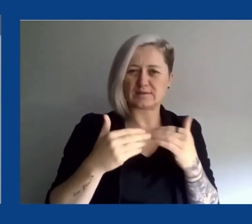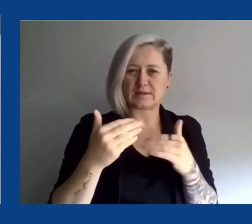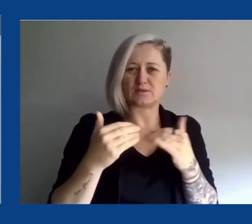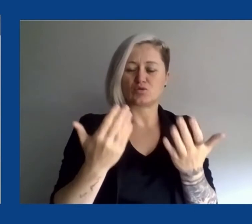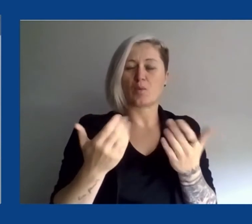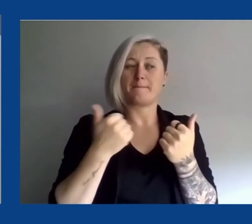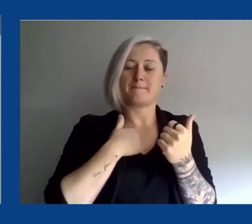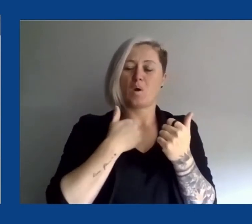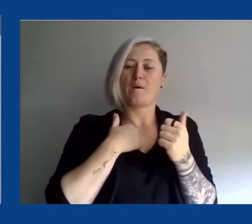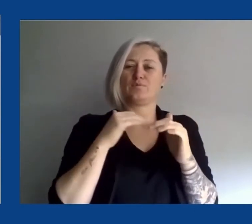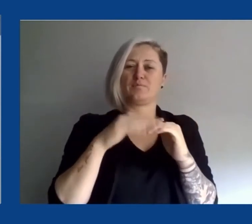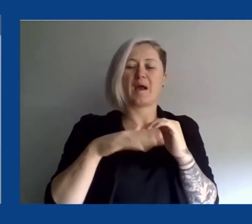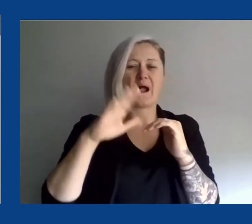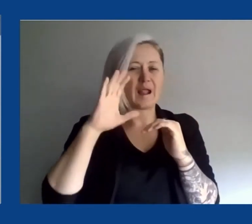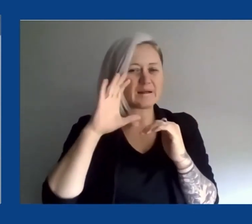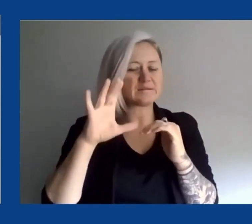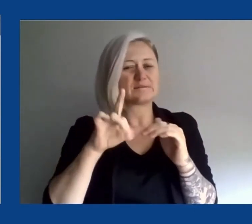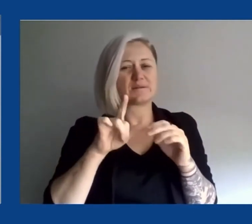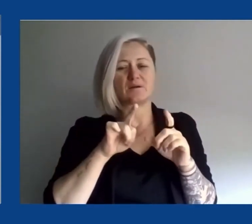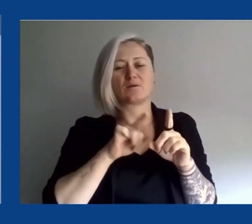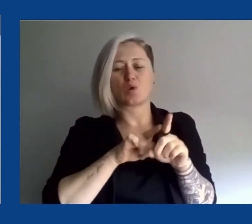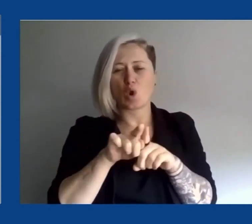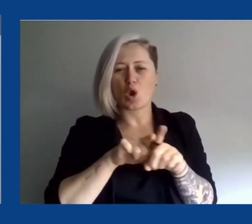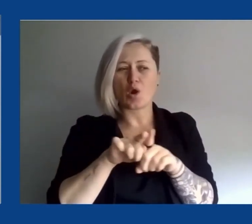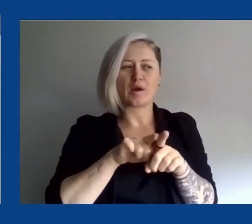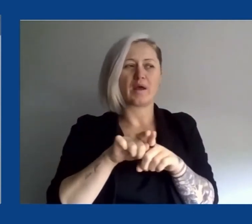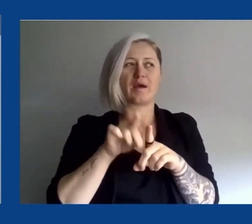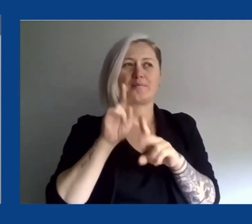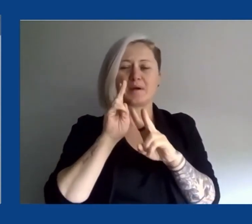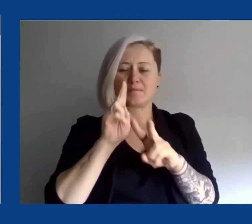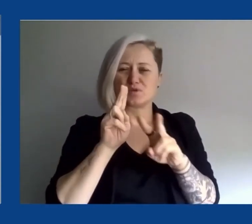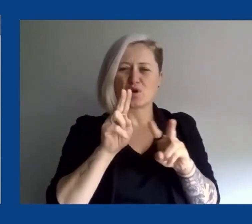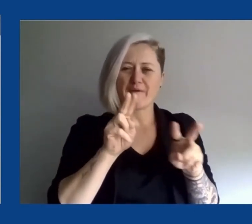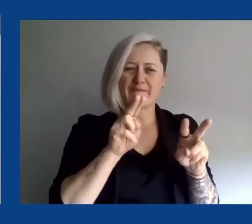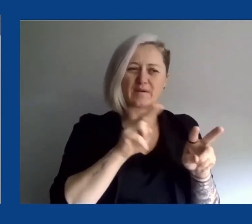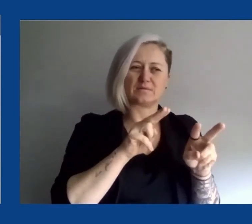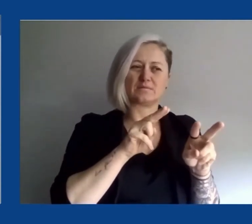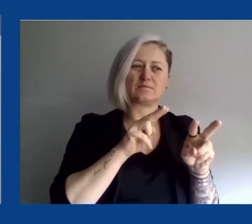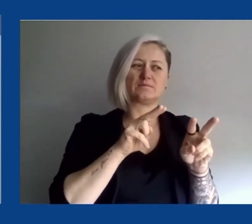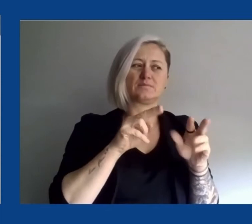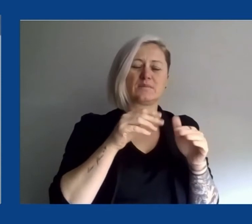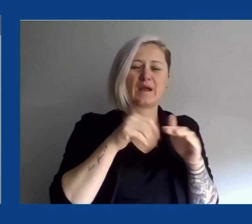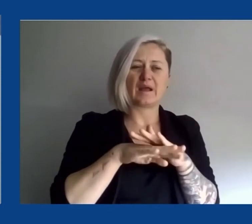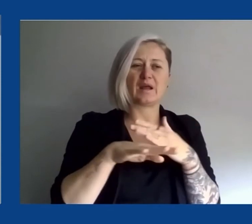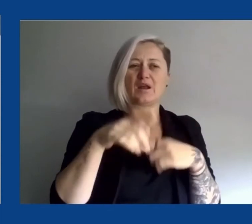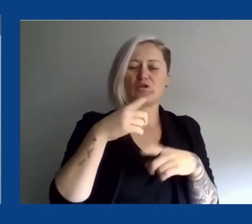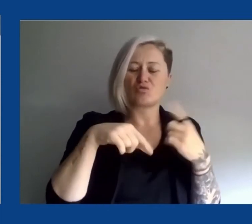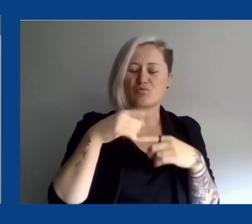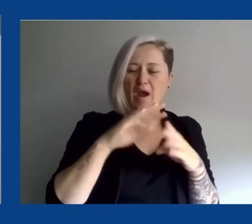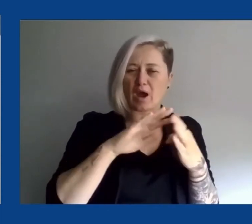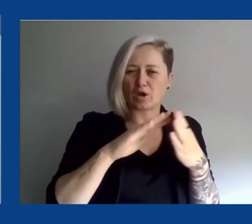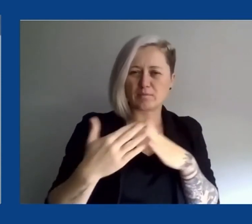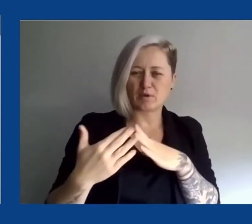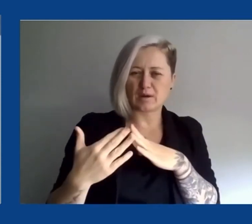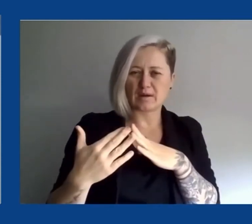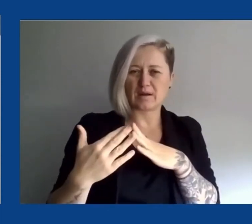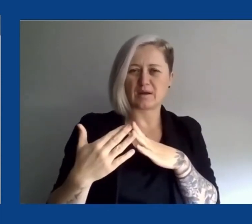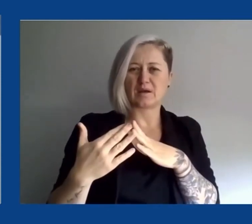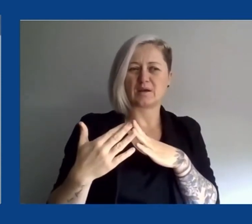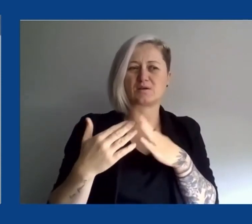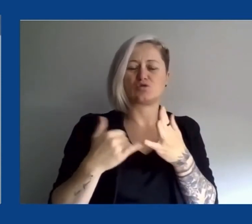about listening, learning, being observant in and around communities. So